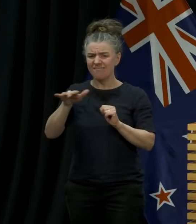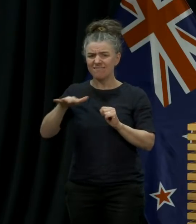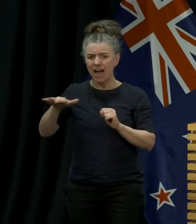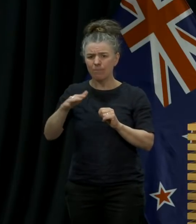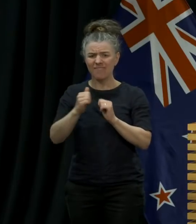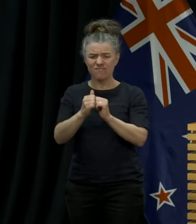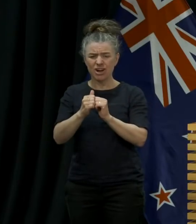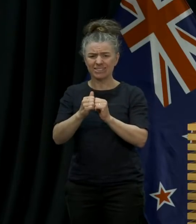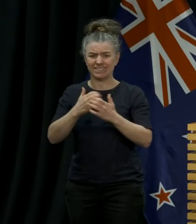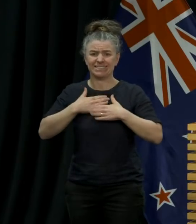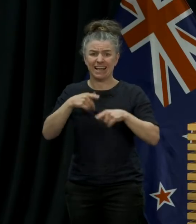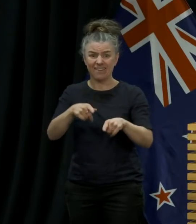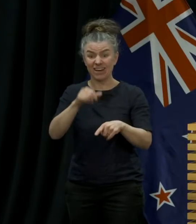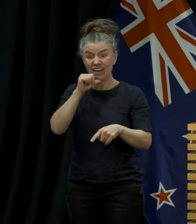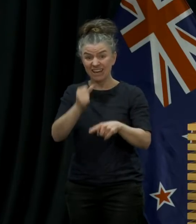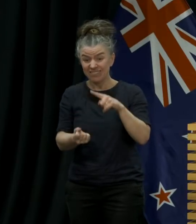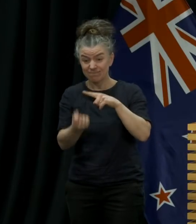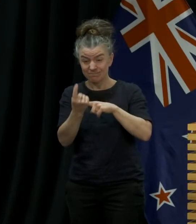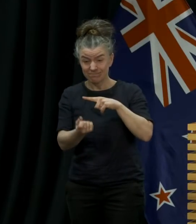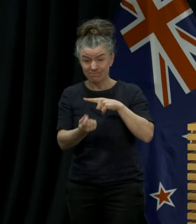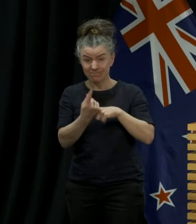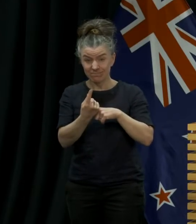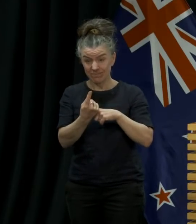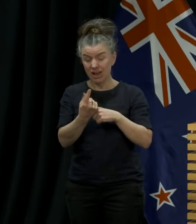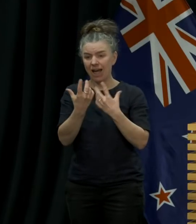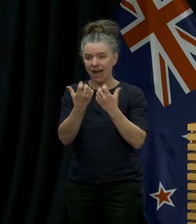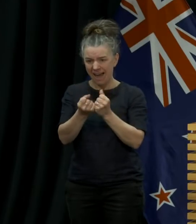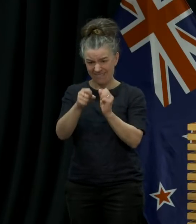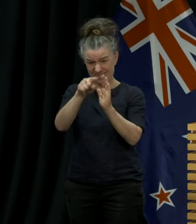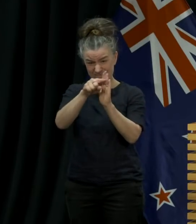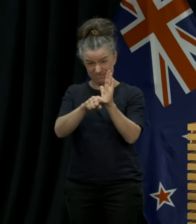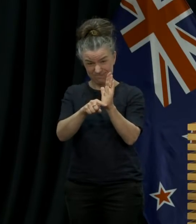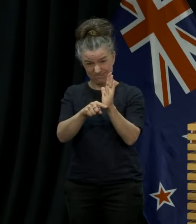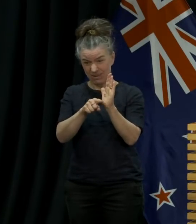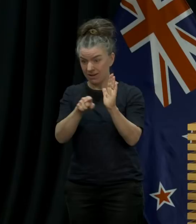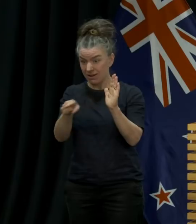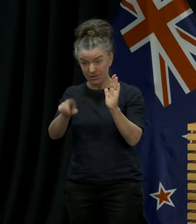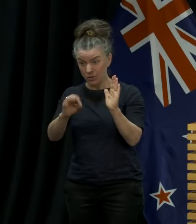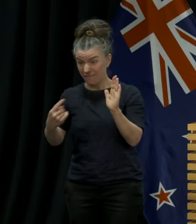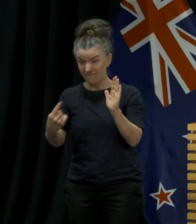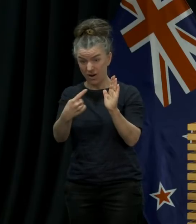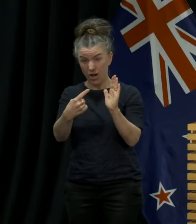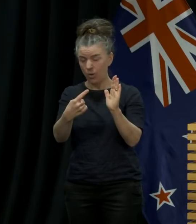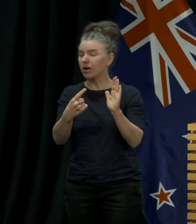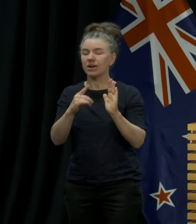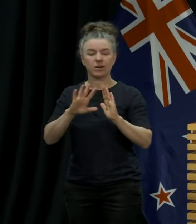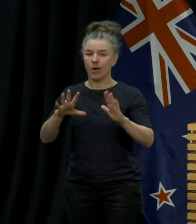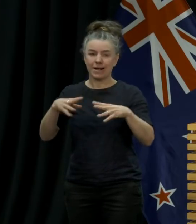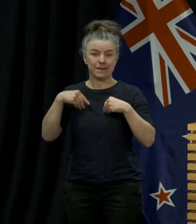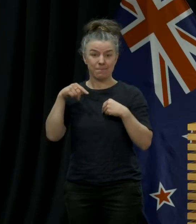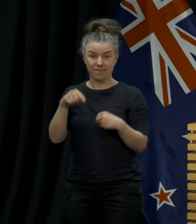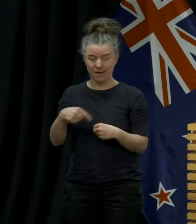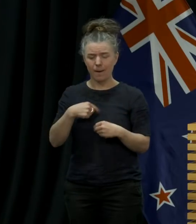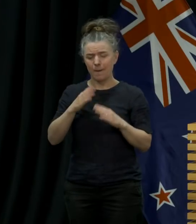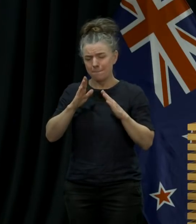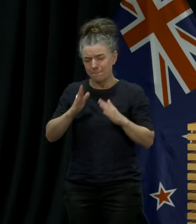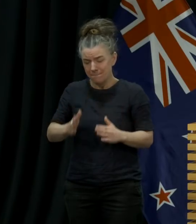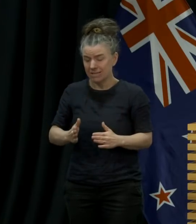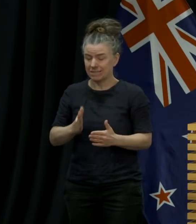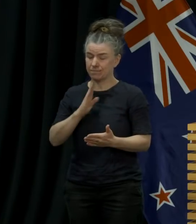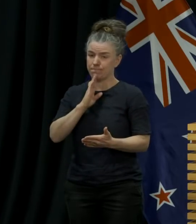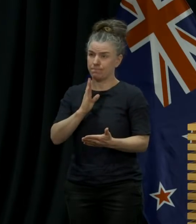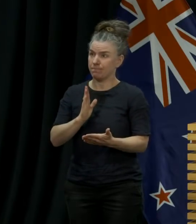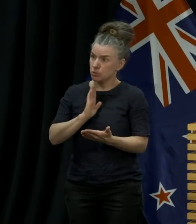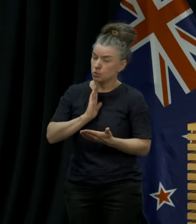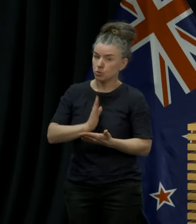have a situation like this occur, despite protocols that were in place, that is not acceptable. I must be